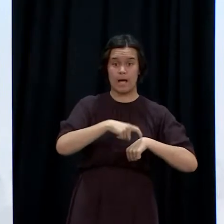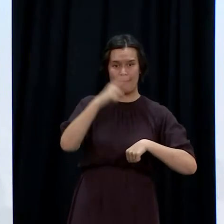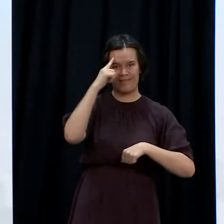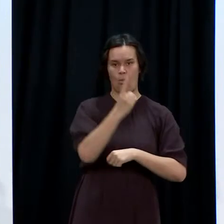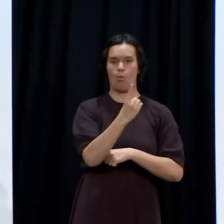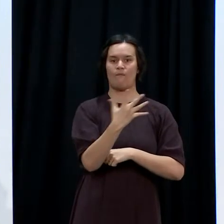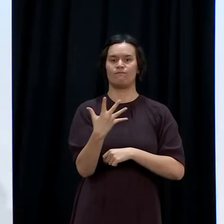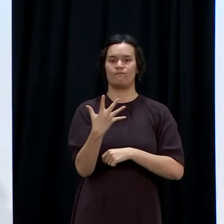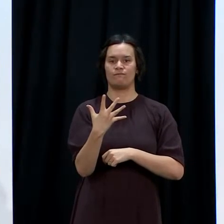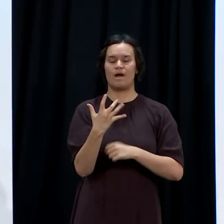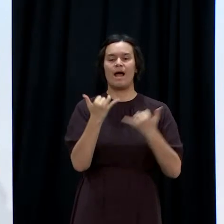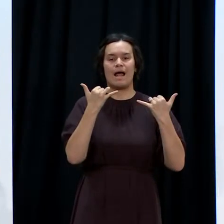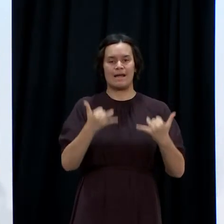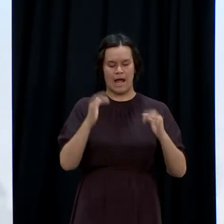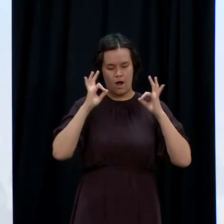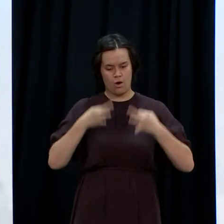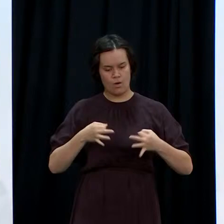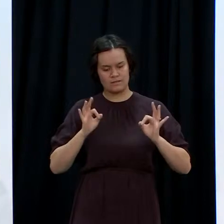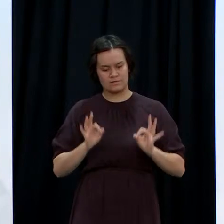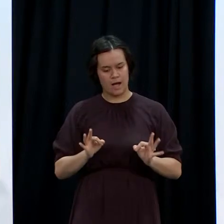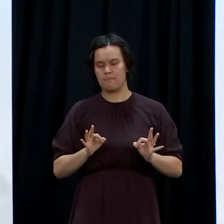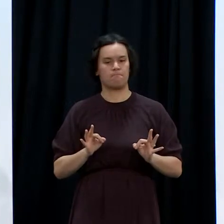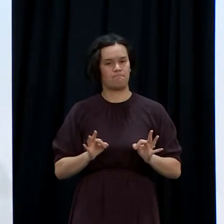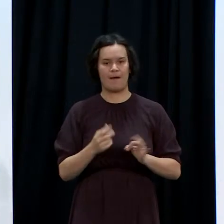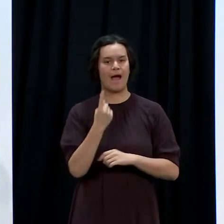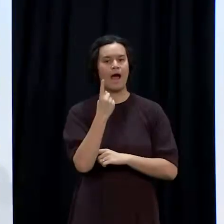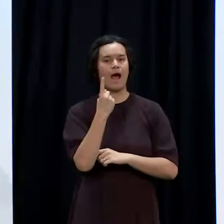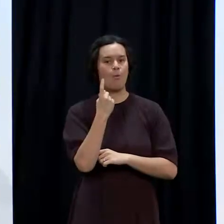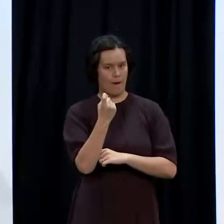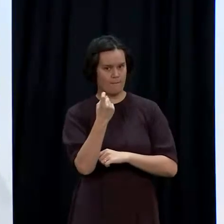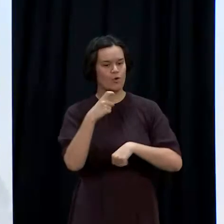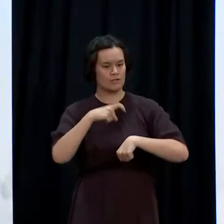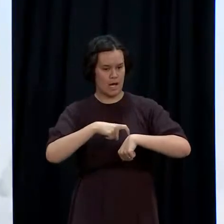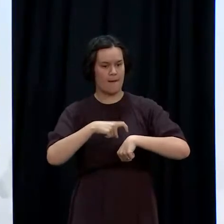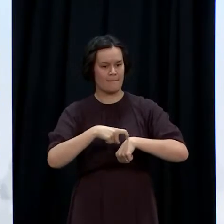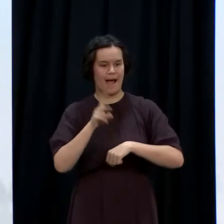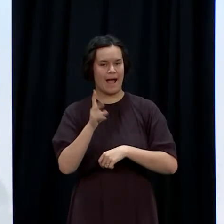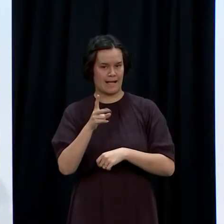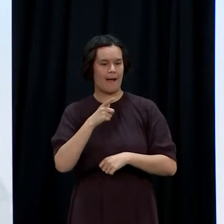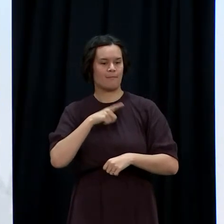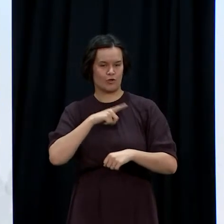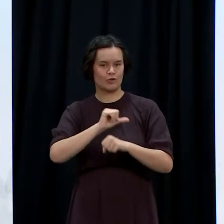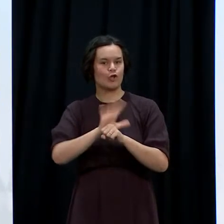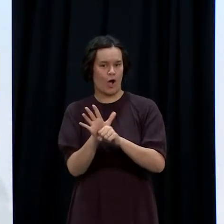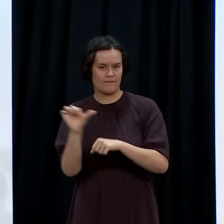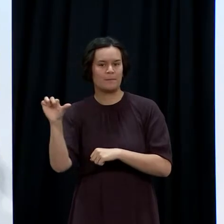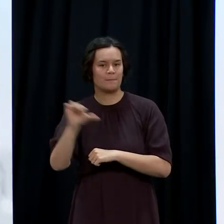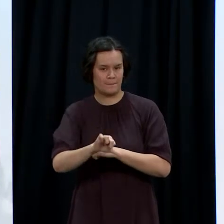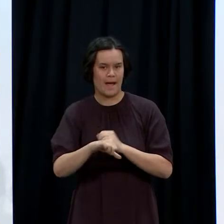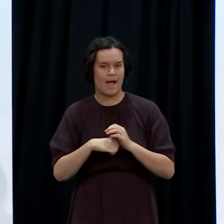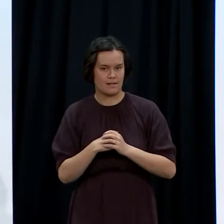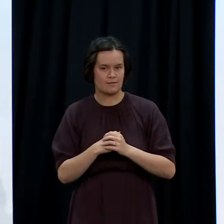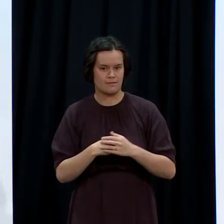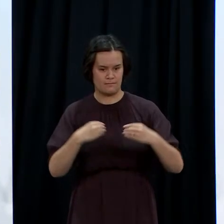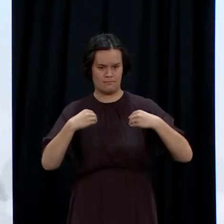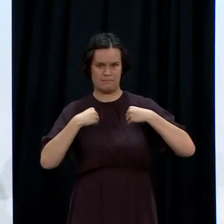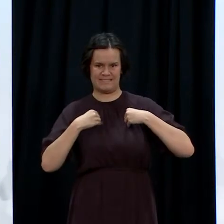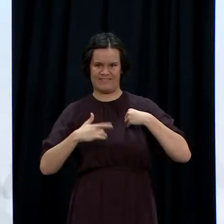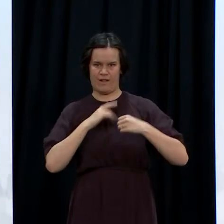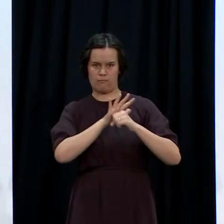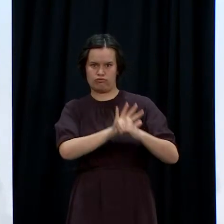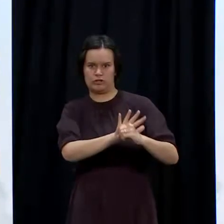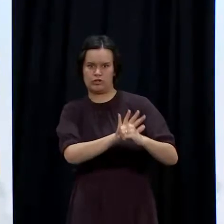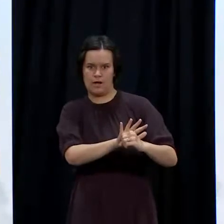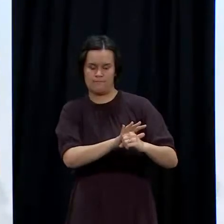as heightened alert level restrictions are in place for longer, it does put more pressure on businesses. Applications for this new round